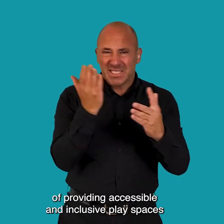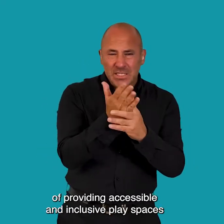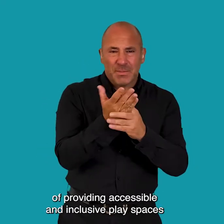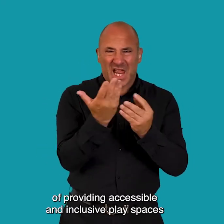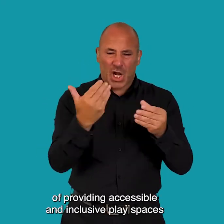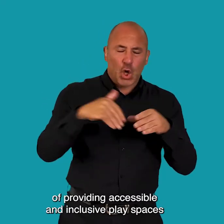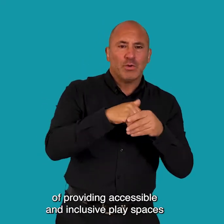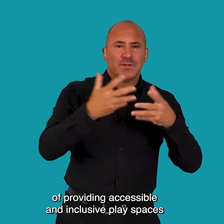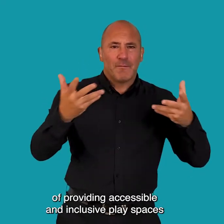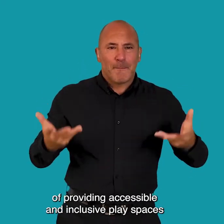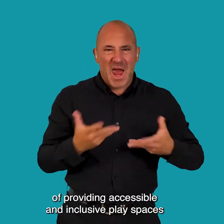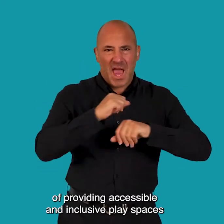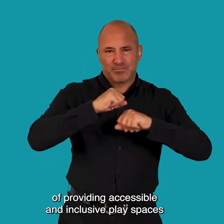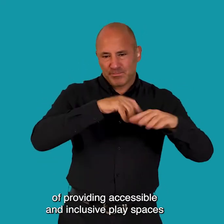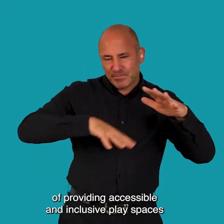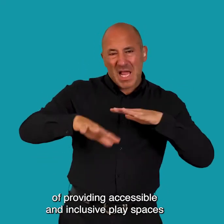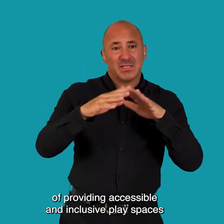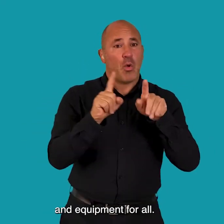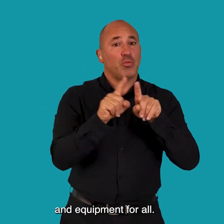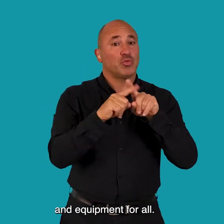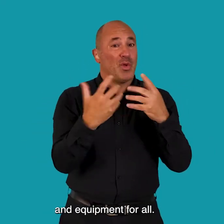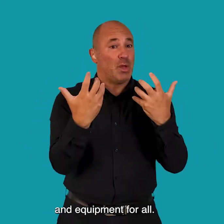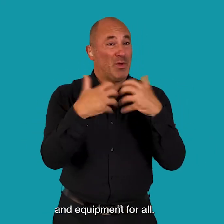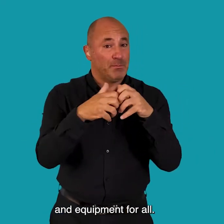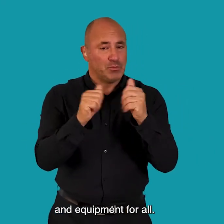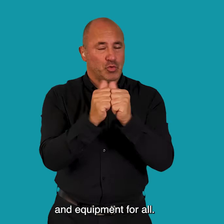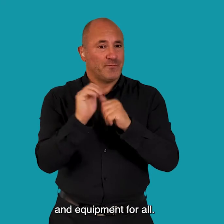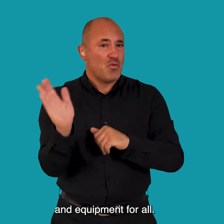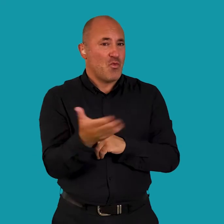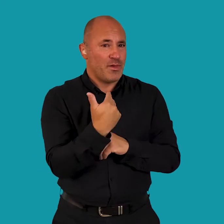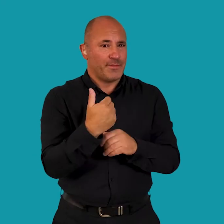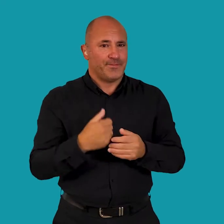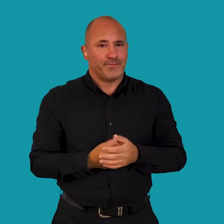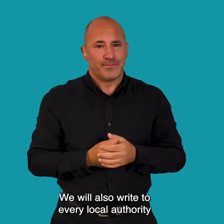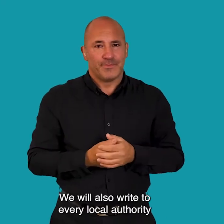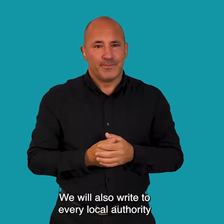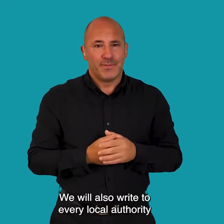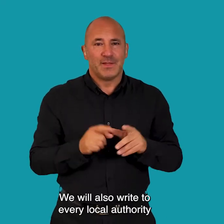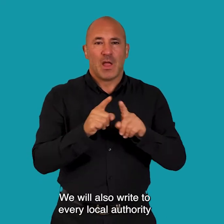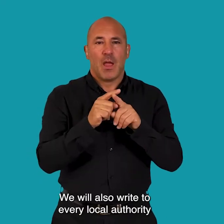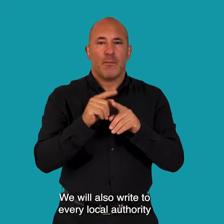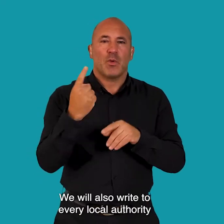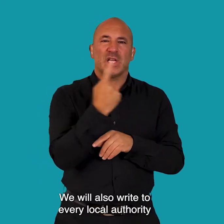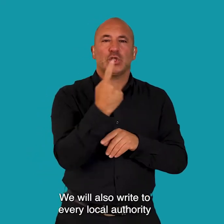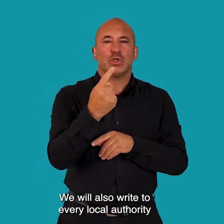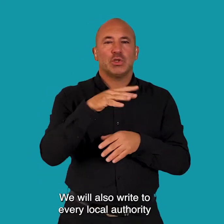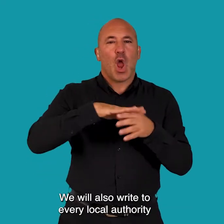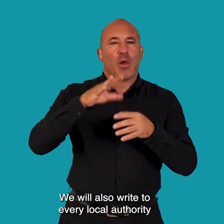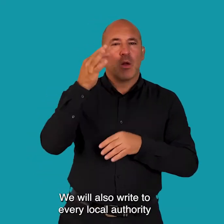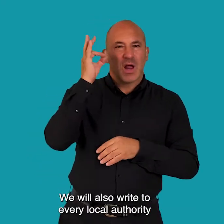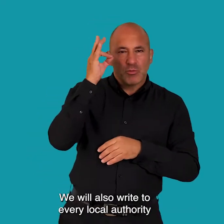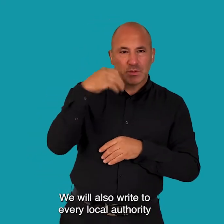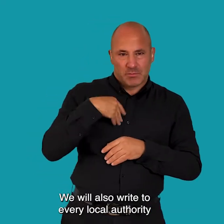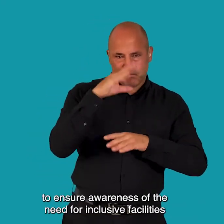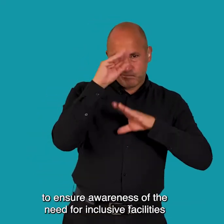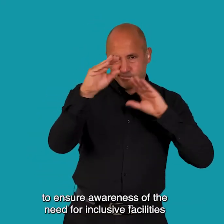accessible and inclusive play spaces and equipment for all. We will also write to every local authority to